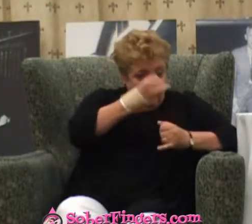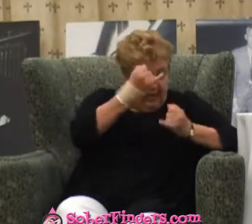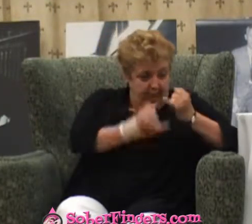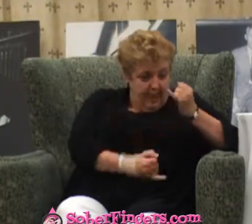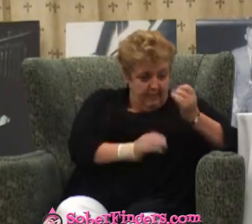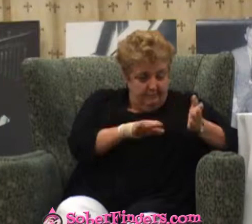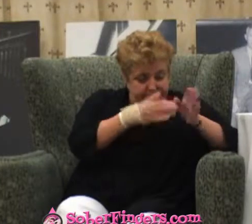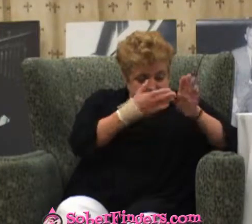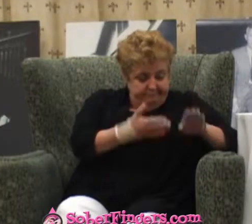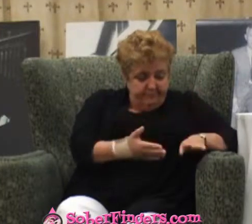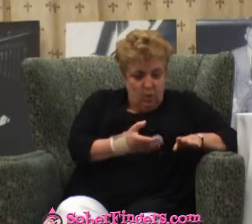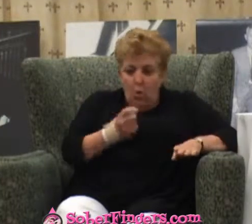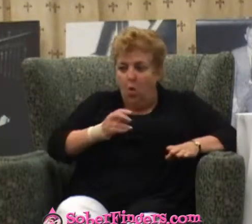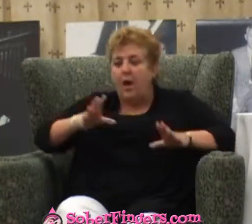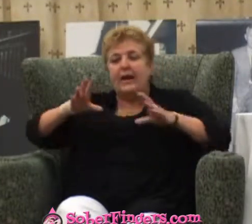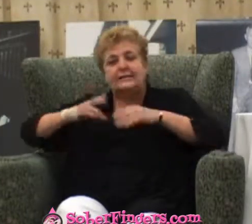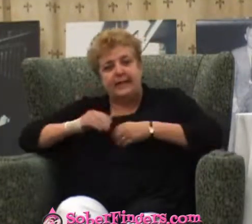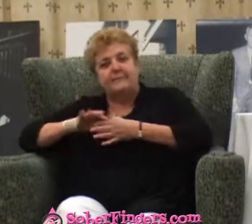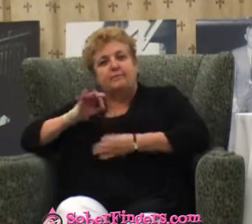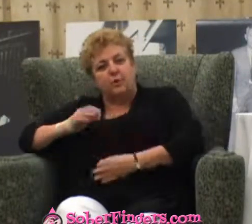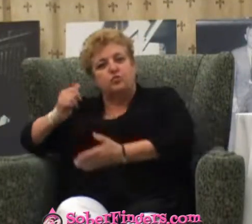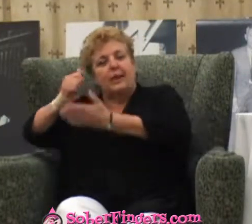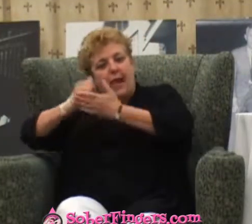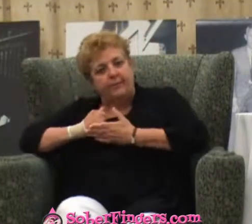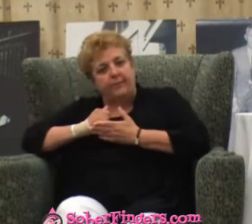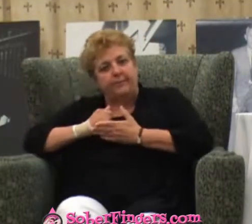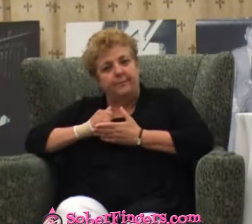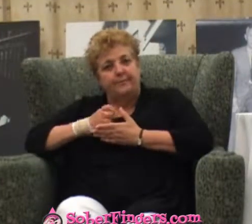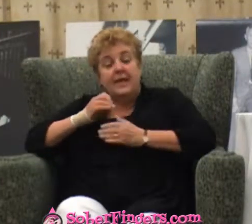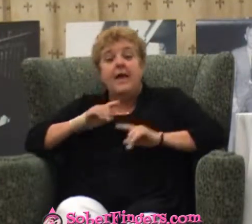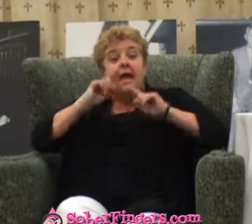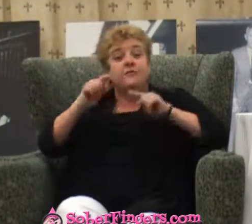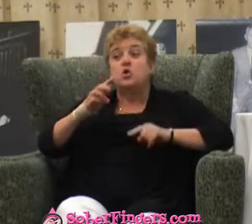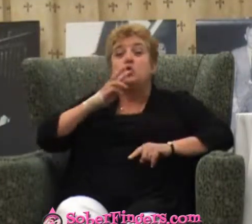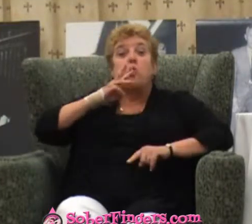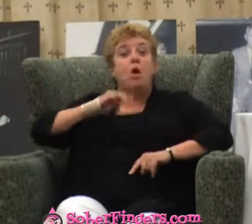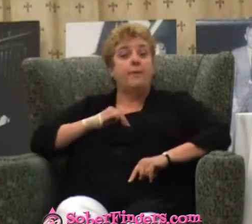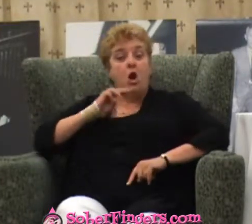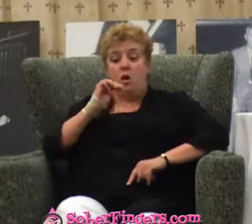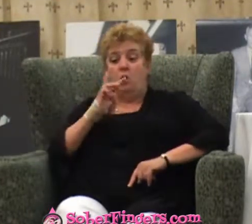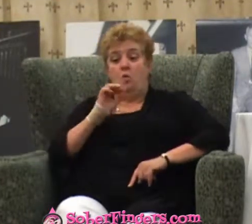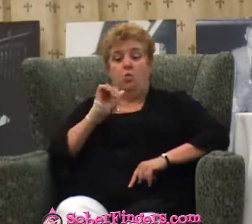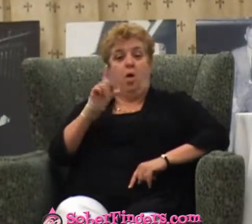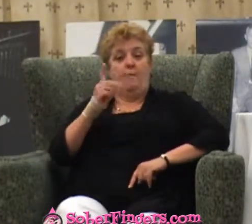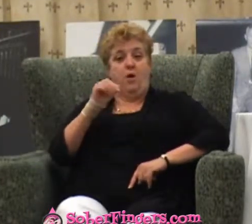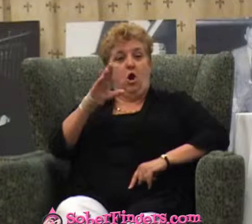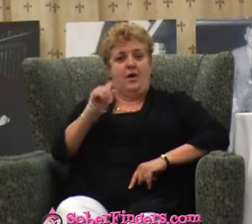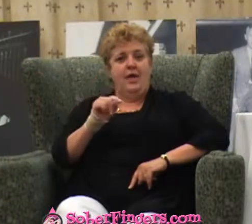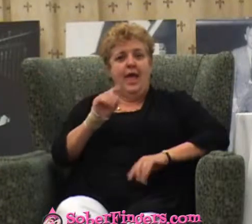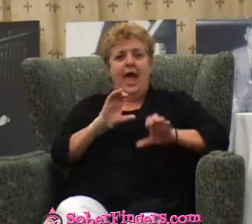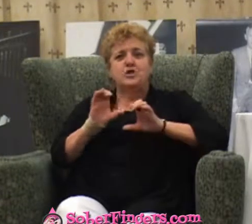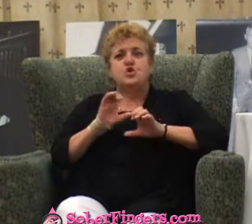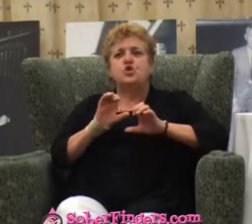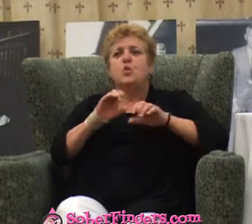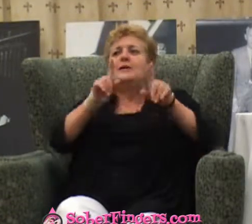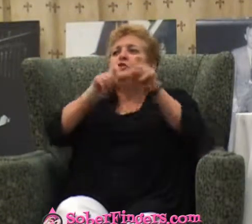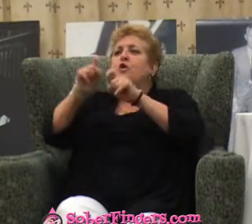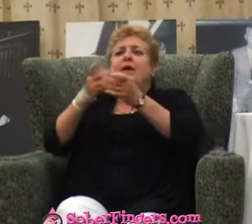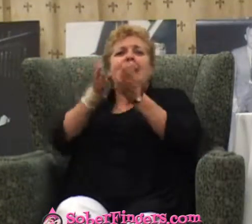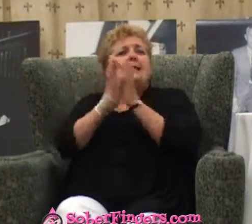a no-brainer. If you go over to your local Walmart and you do a survey, jails, institutions, and death, happy, joyous, and free.